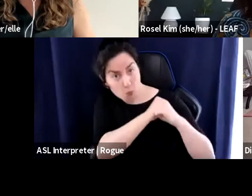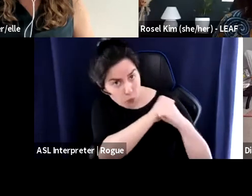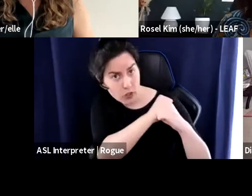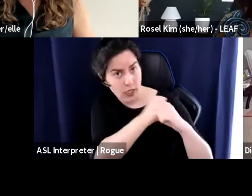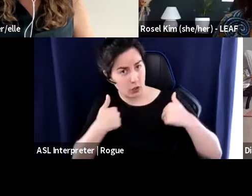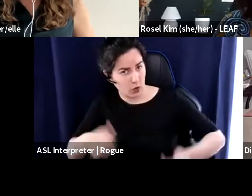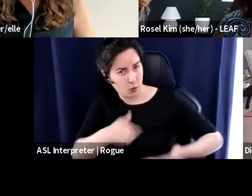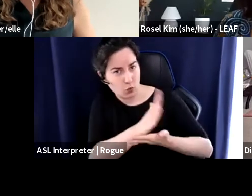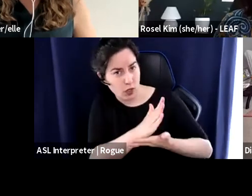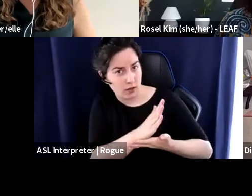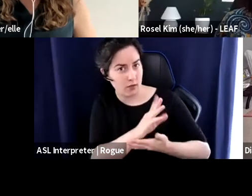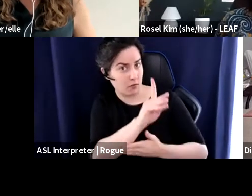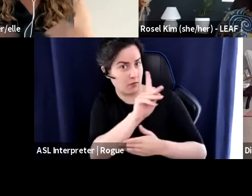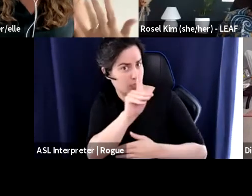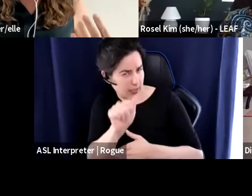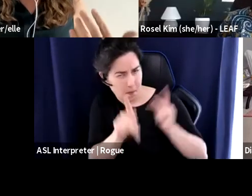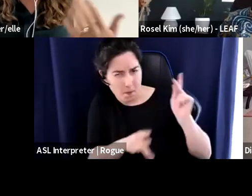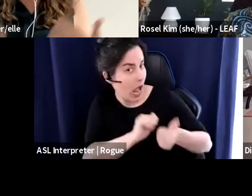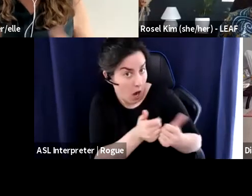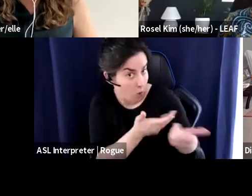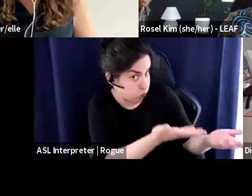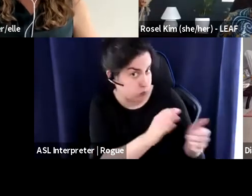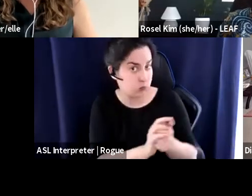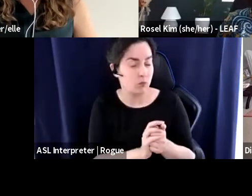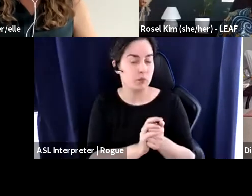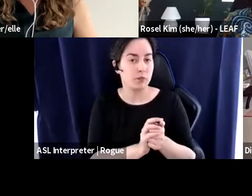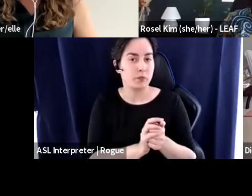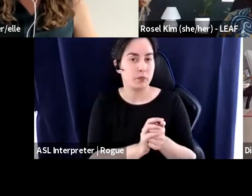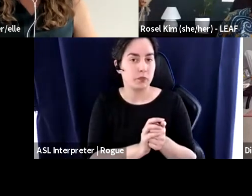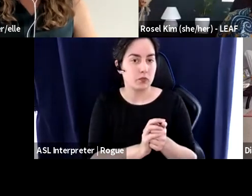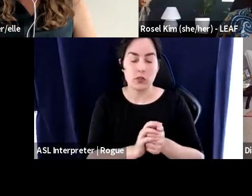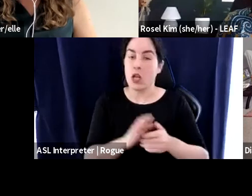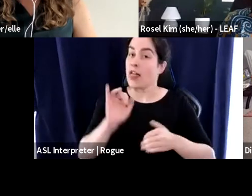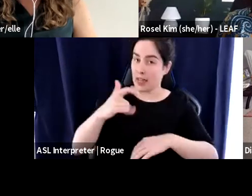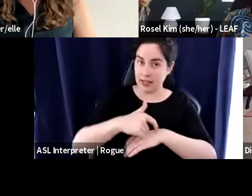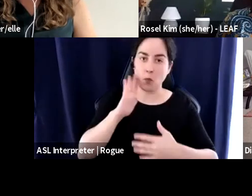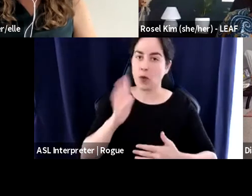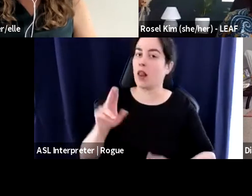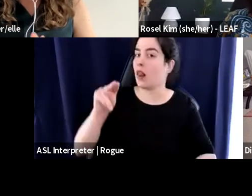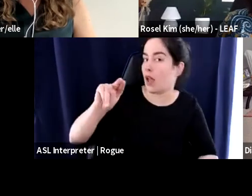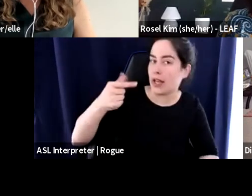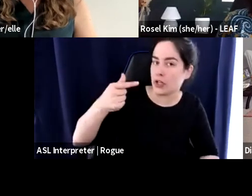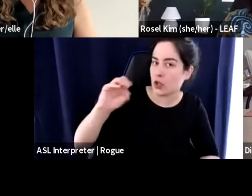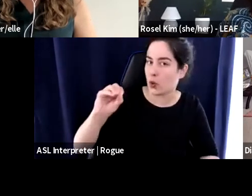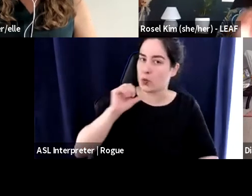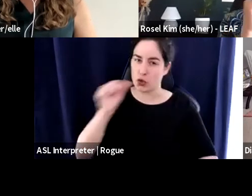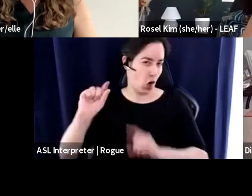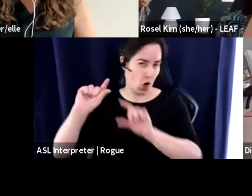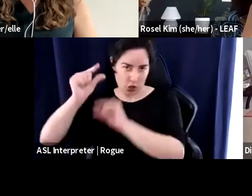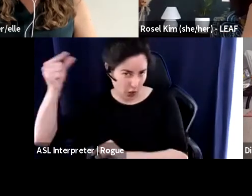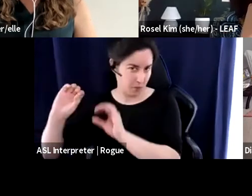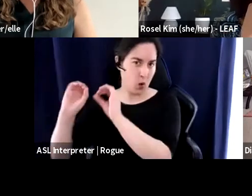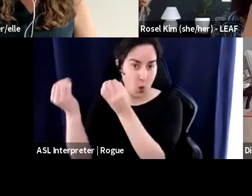with disabilities. And NGOs and civil society have an opportunity to engage in that process as well,